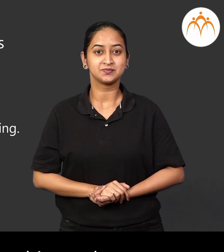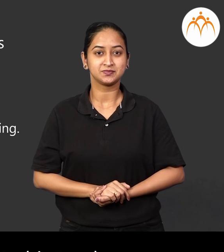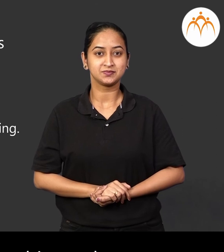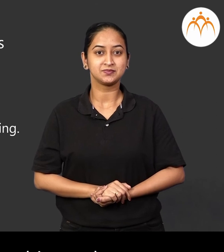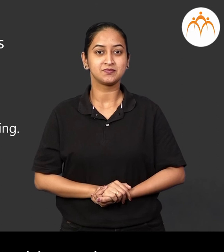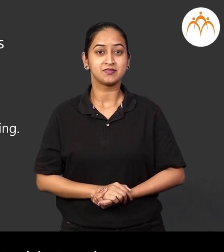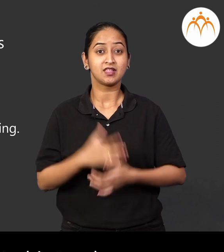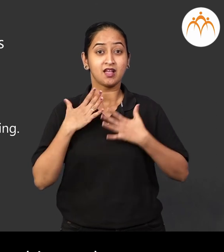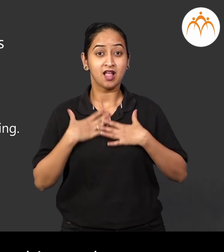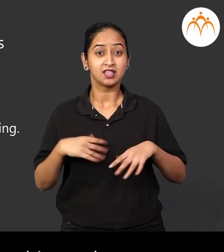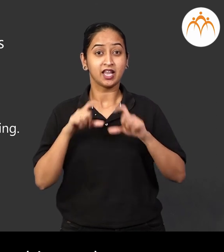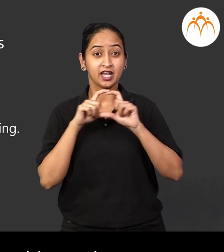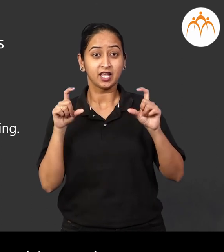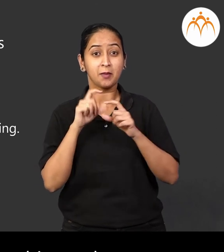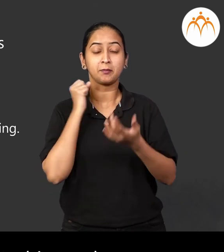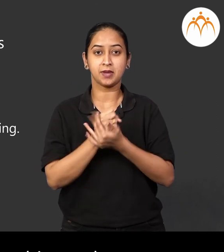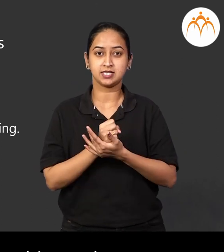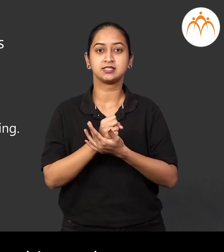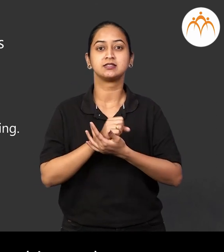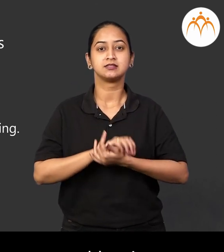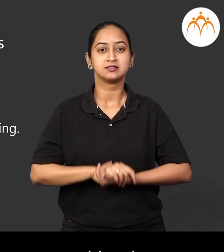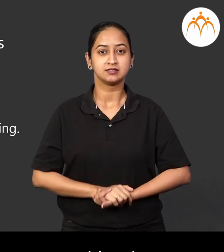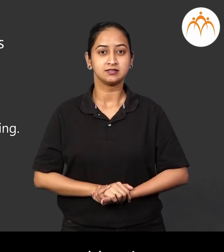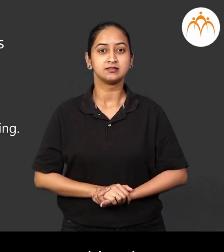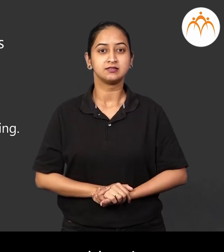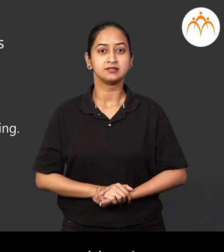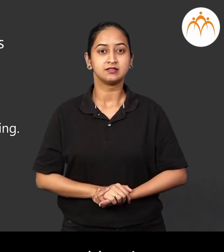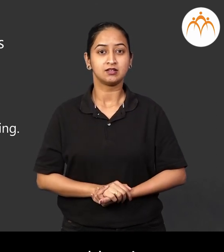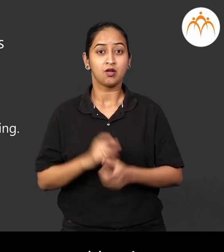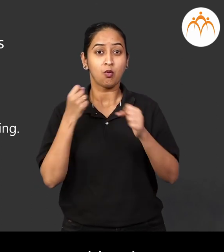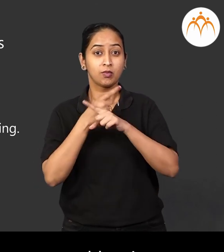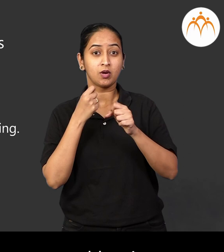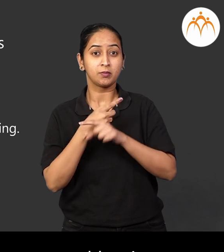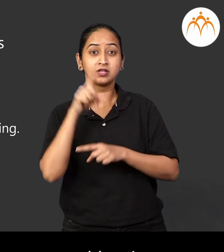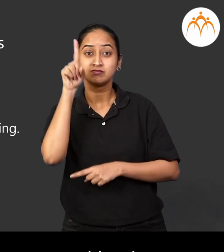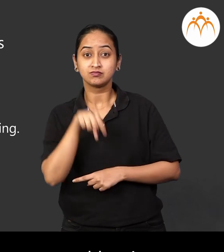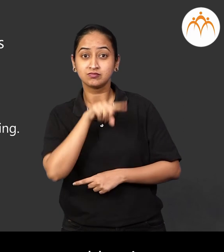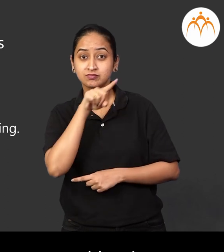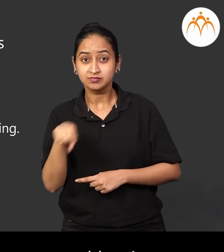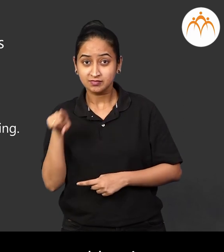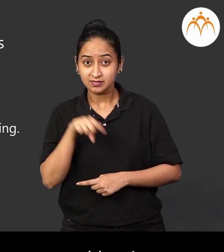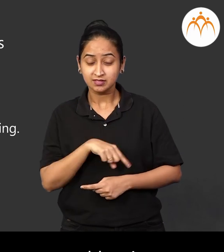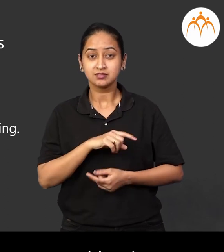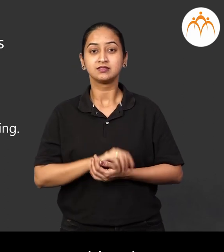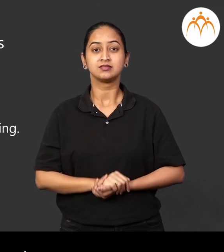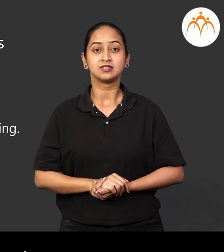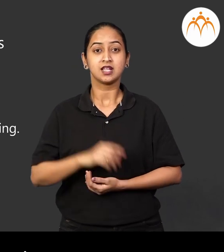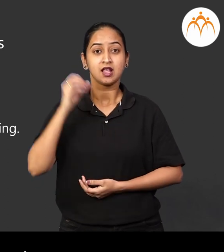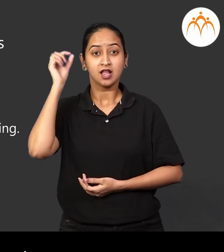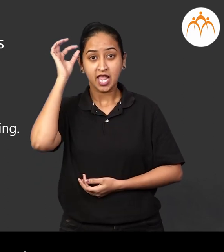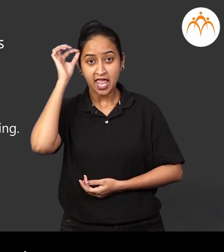Rohit did not listen to his teacher. It is necessary to maintain personal hygiene.